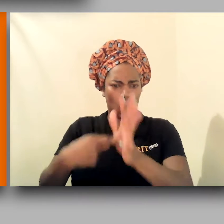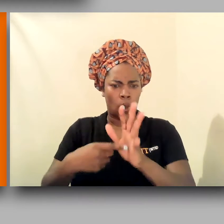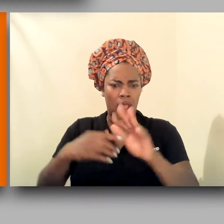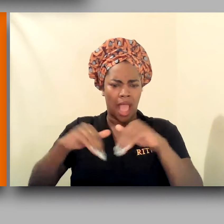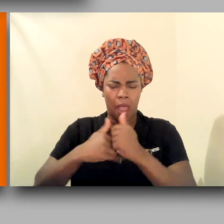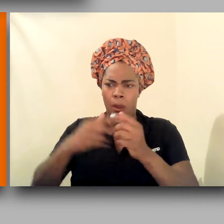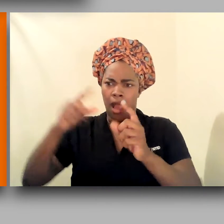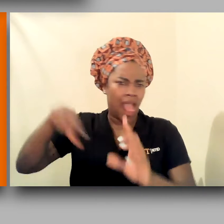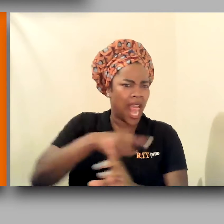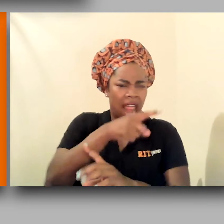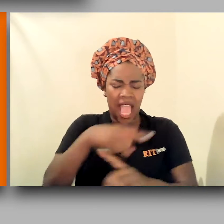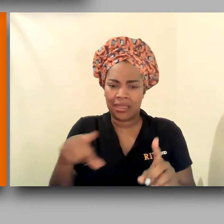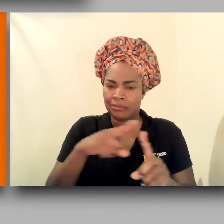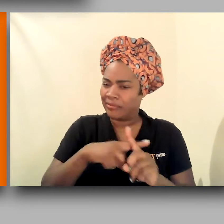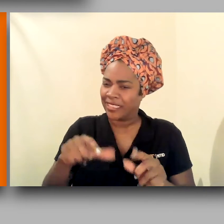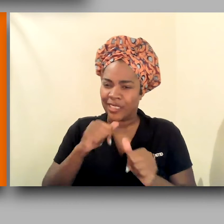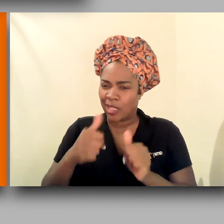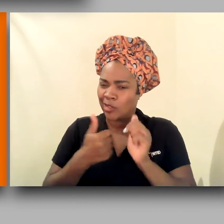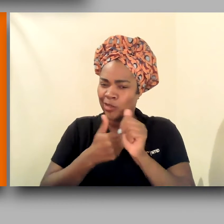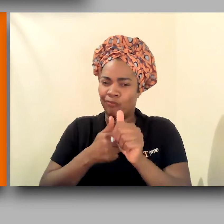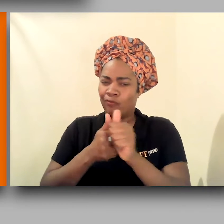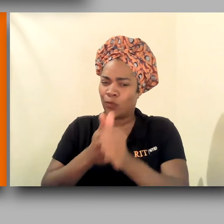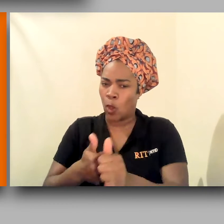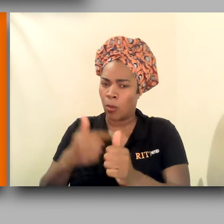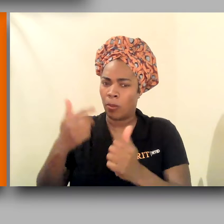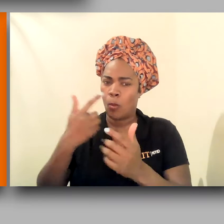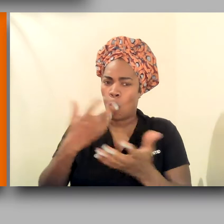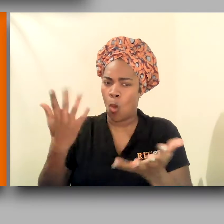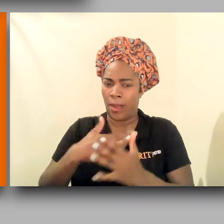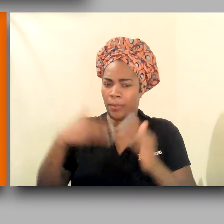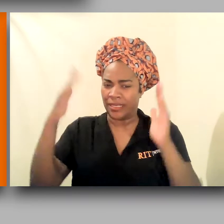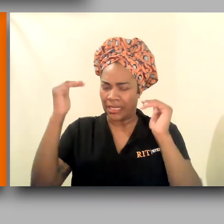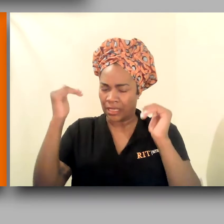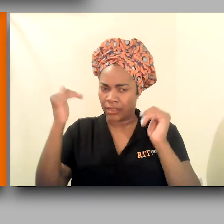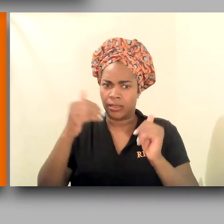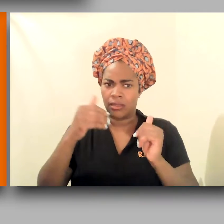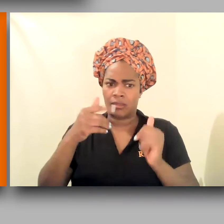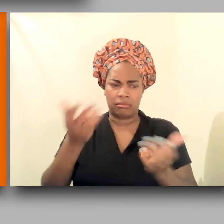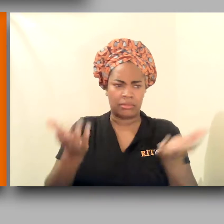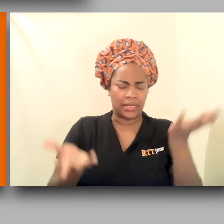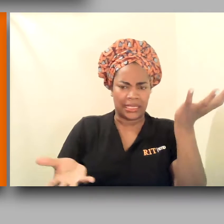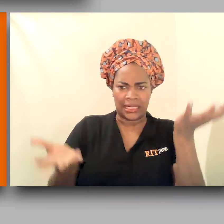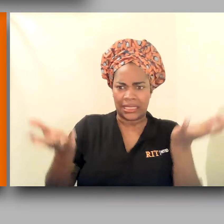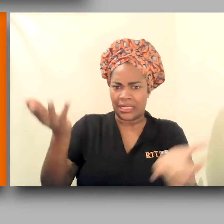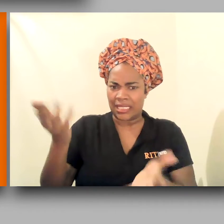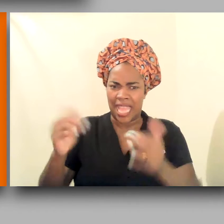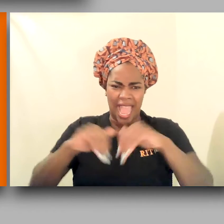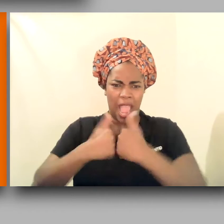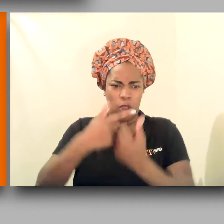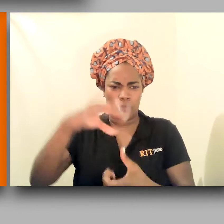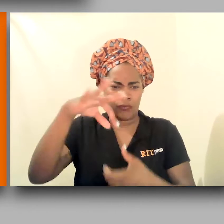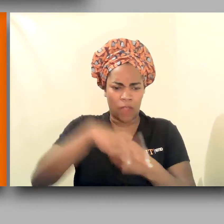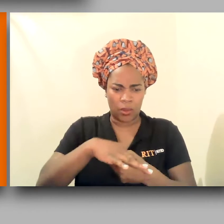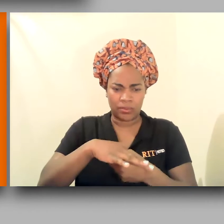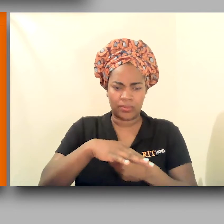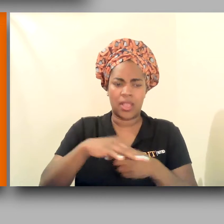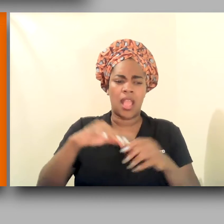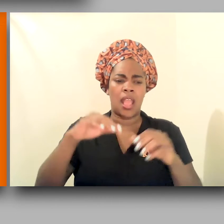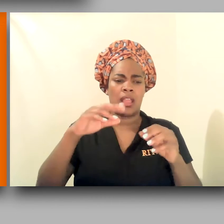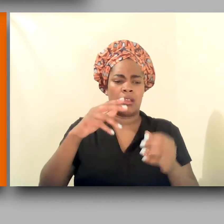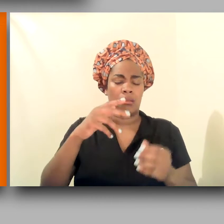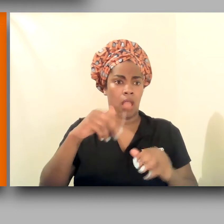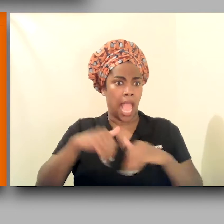going to show you how to go from one to the other and what those expectations are, and then how do you